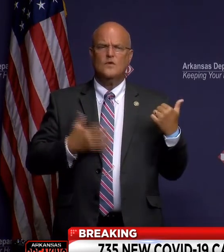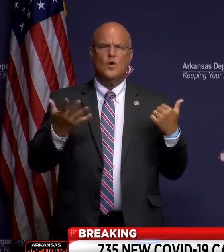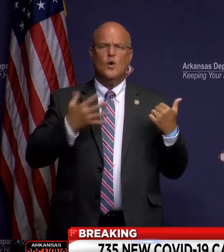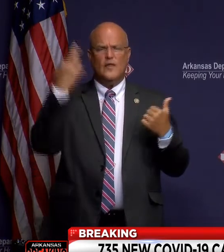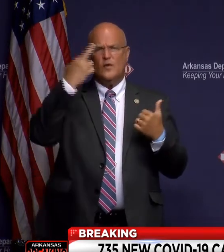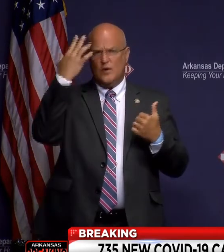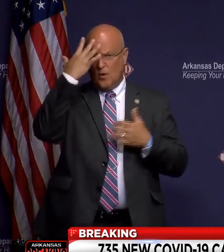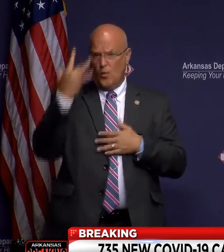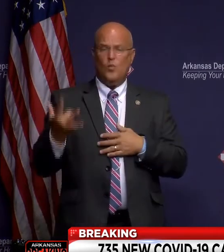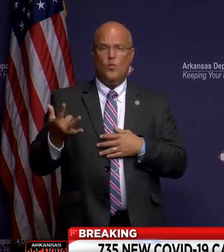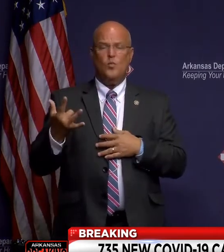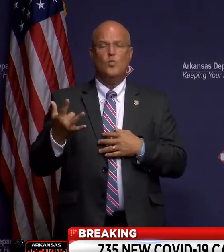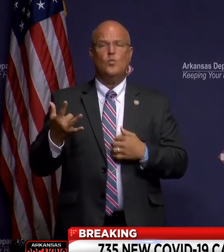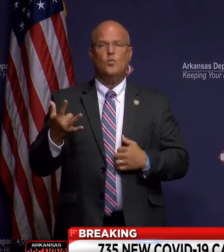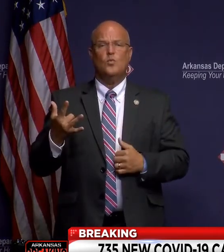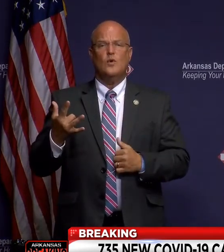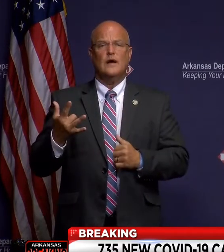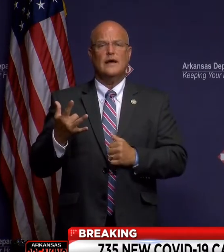reason for